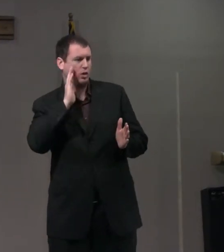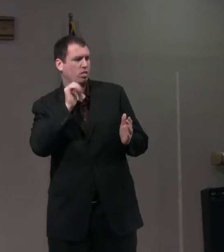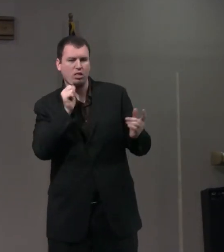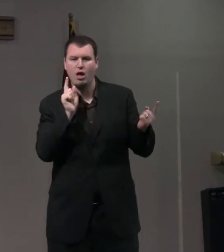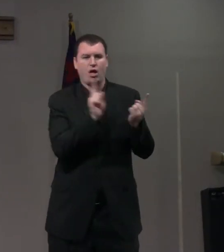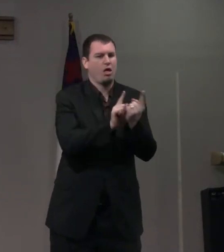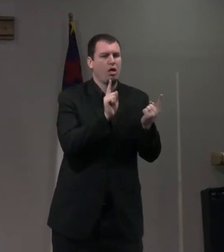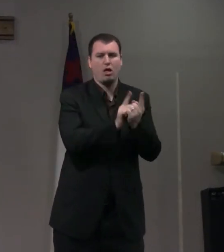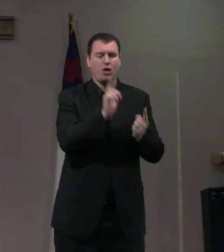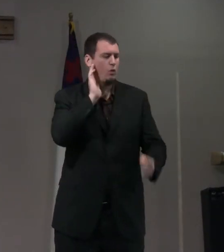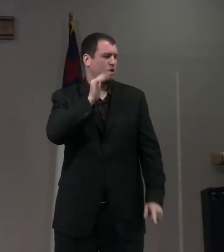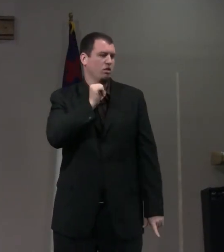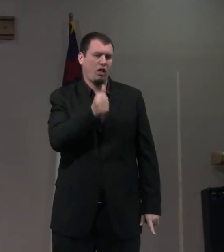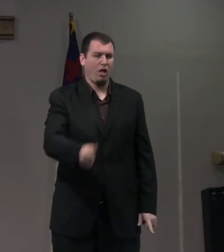then they won't come to you.